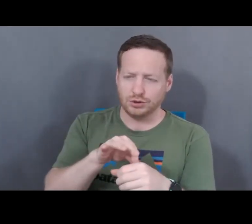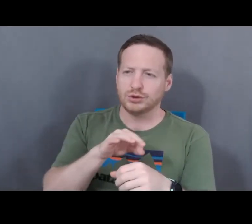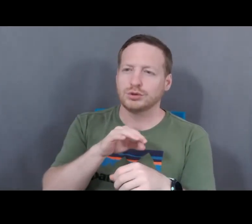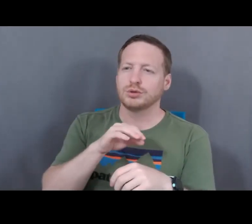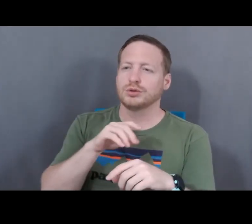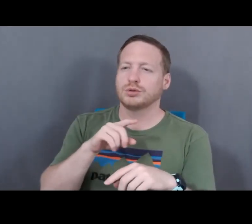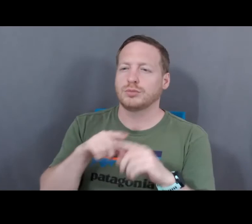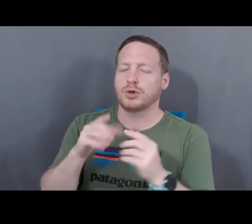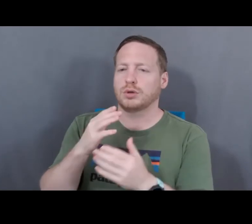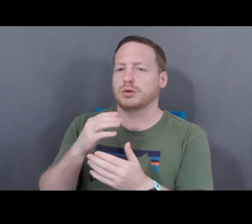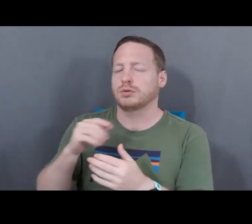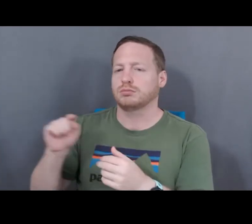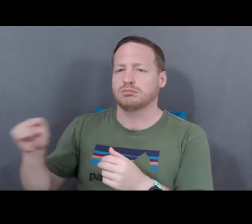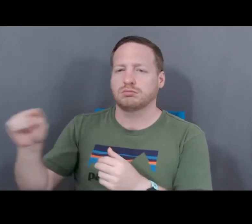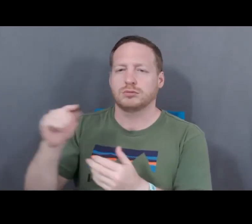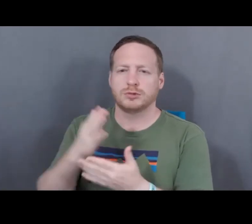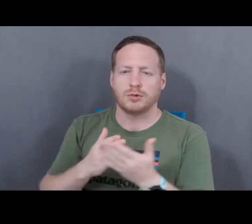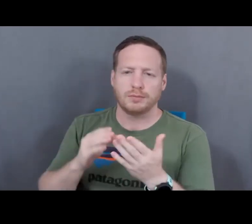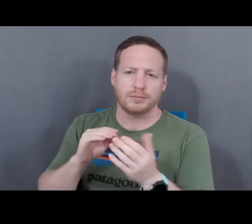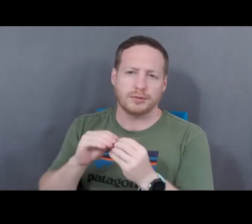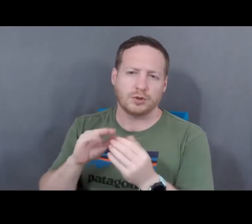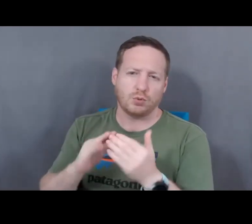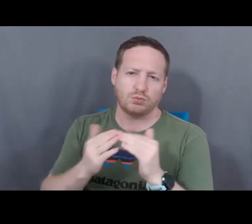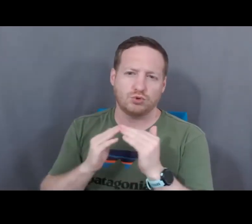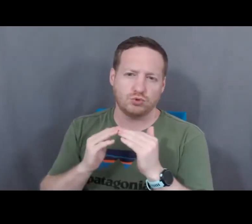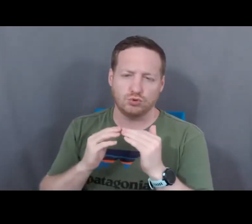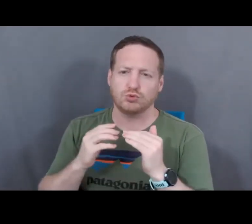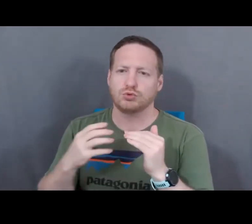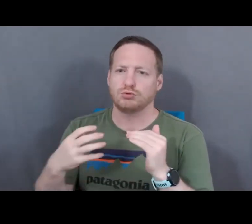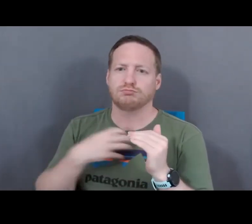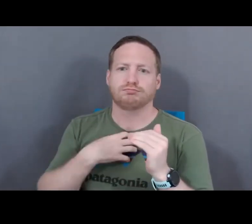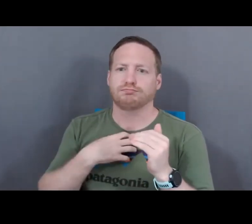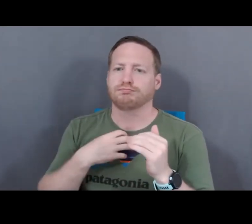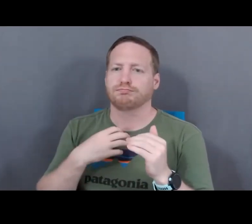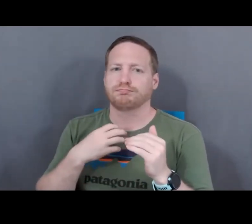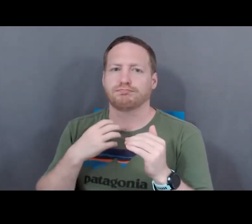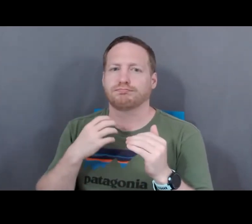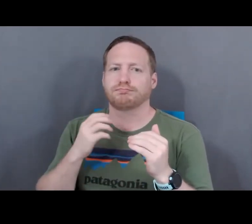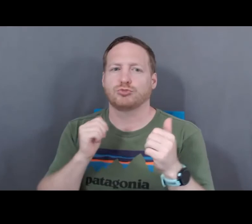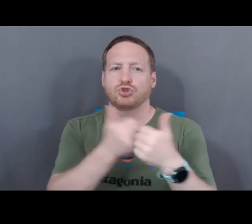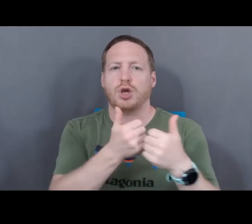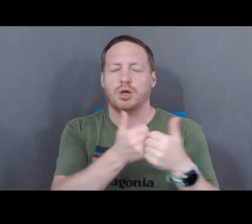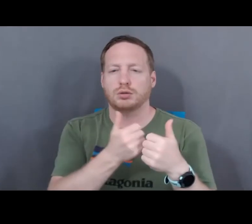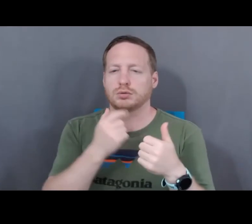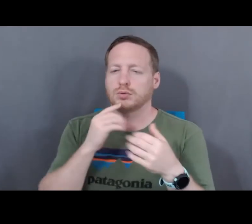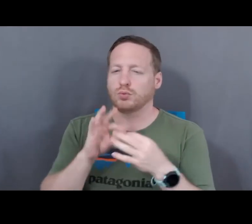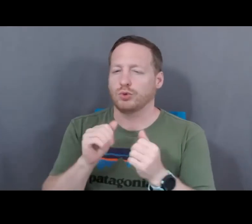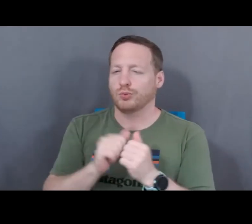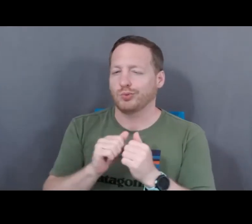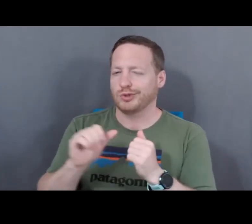what happened is they won the election for the next term, which should have been starting, and people in the community were complaining about that and challenging